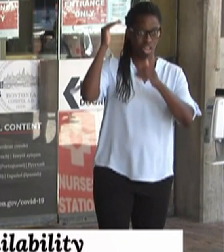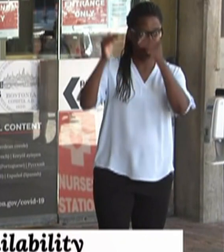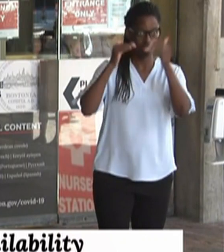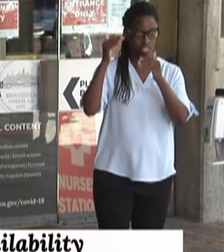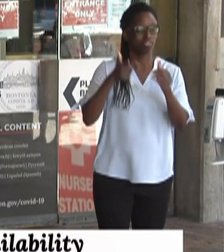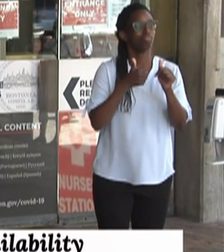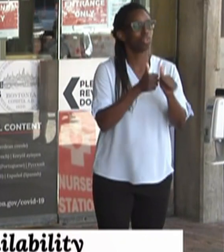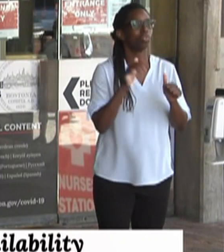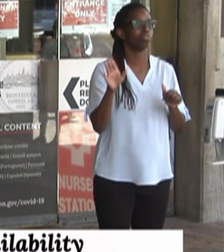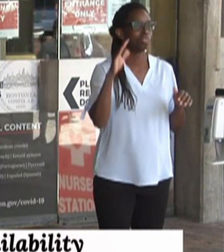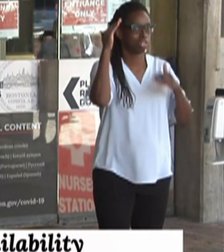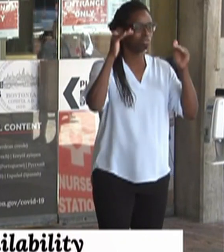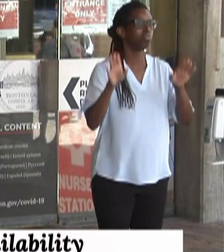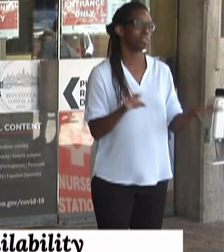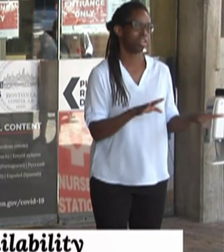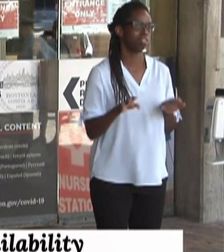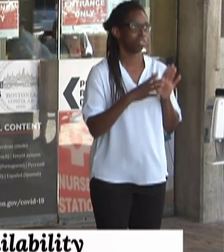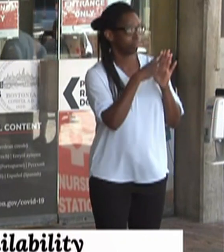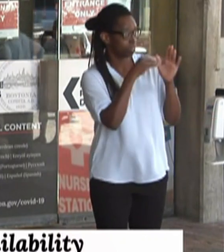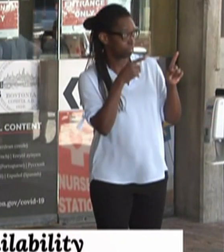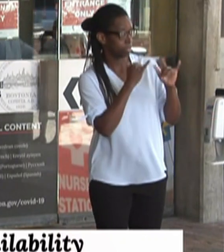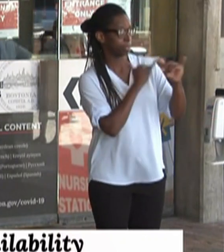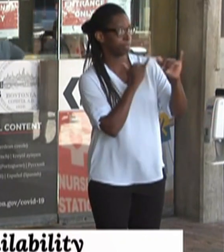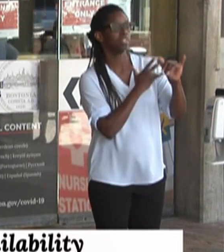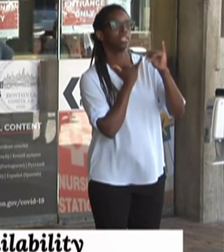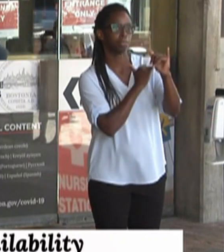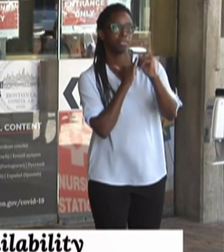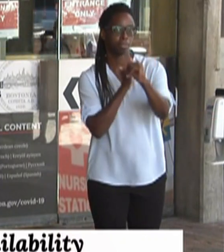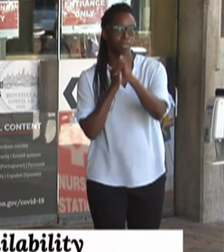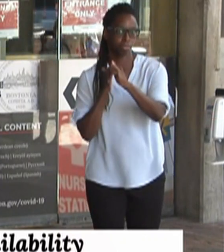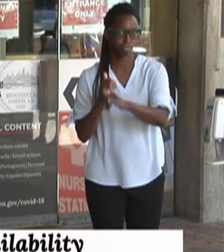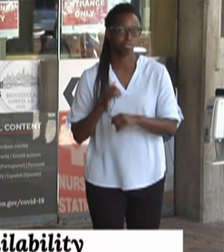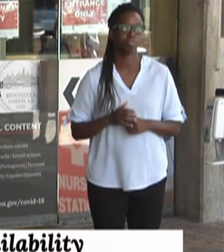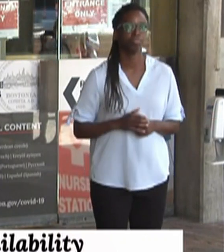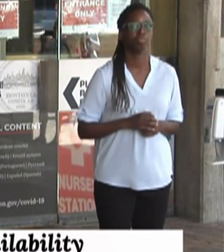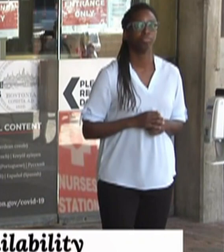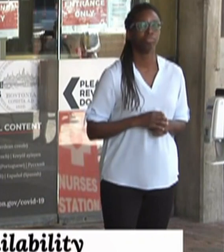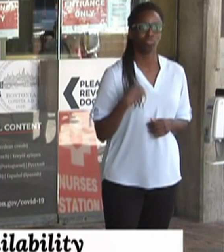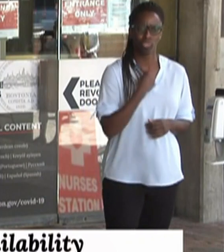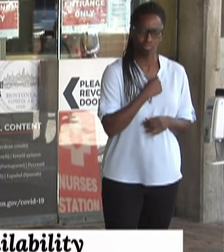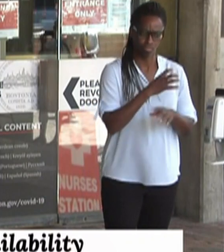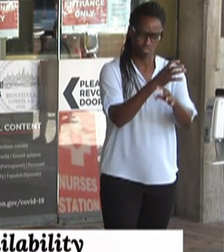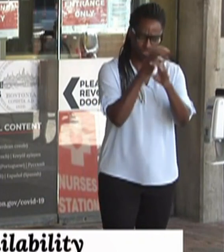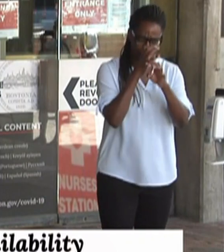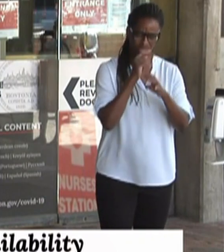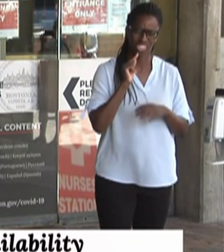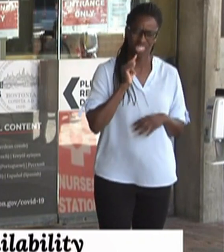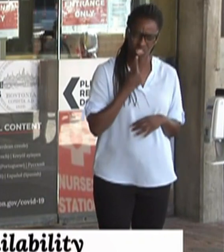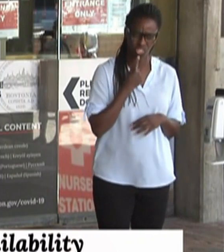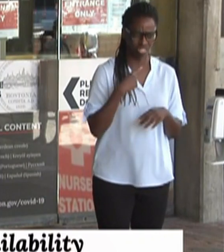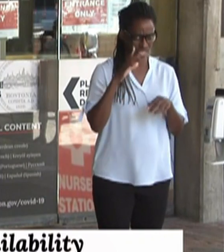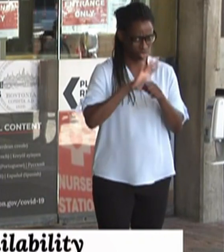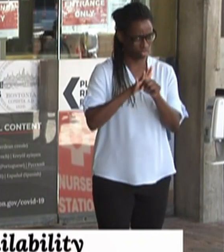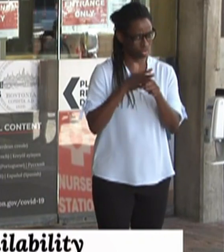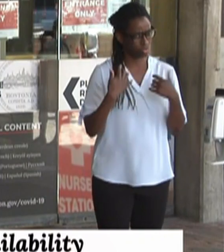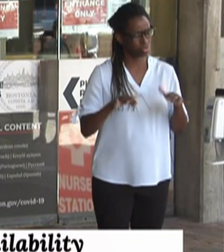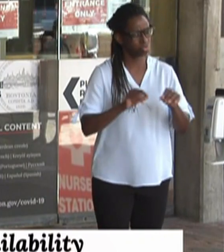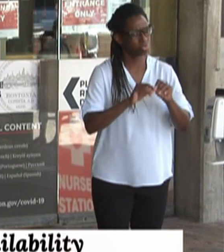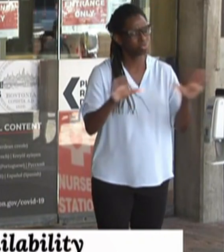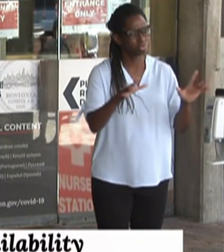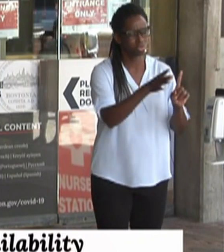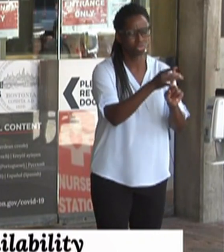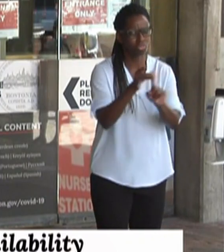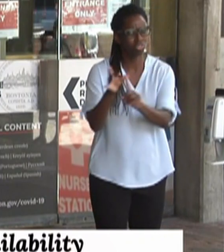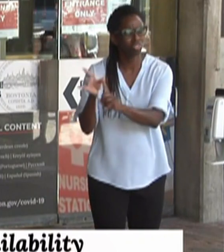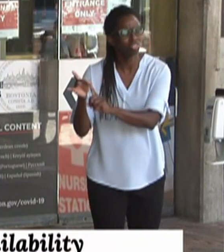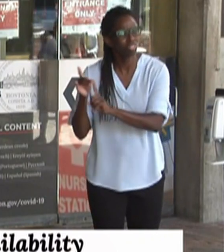Boston, we're taking coronavirus very, very seriously. We're making sure that people are safe. We're making sure that our families are safe. And what we don't want to